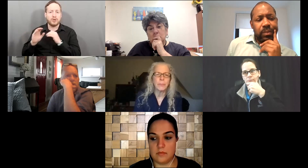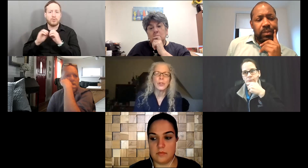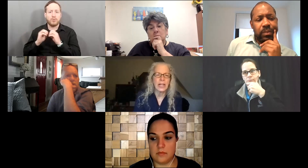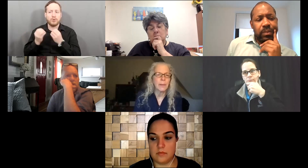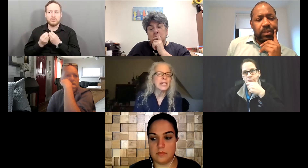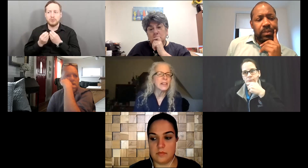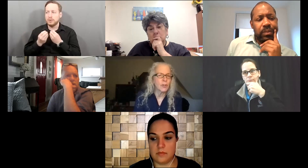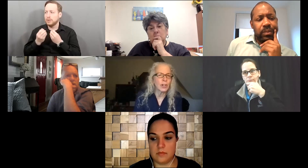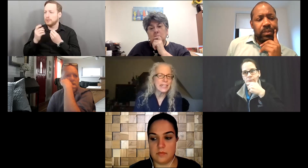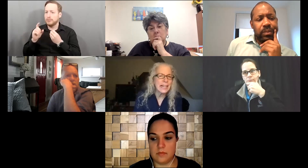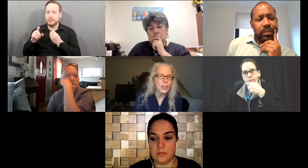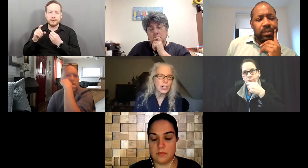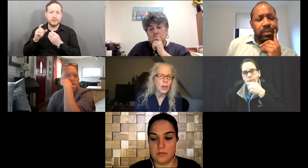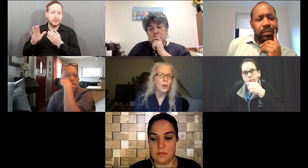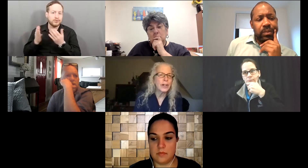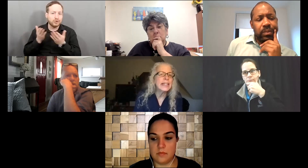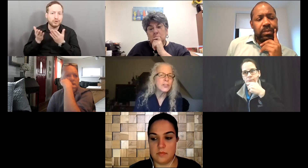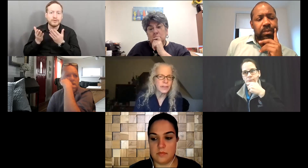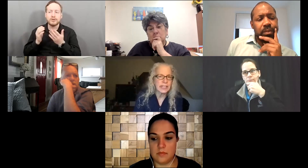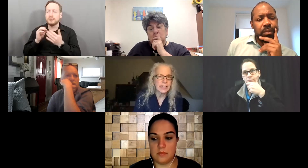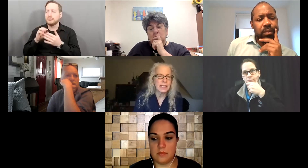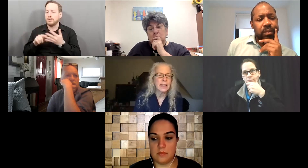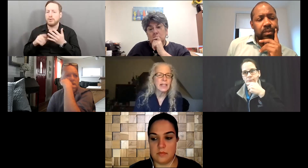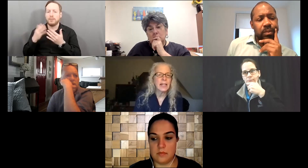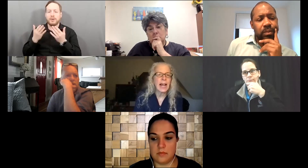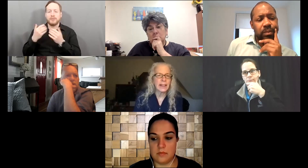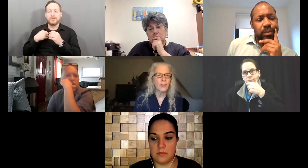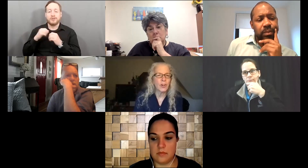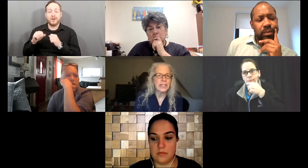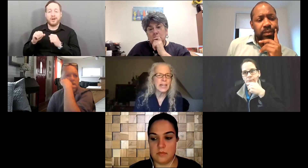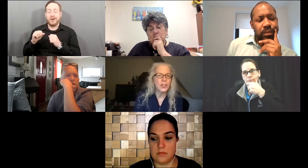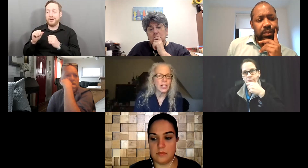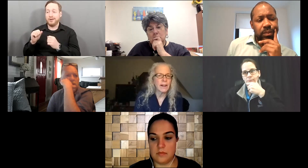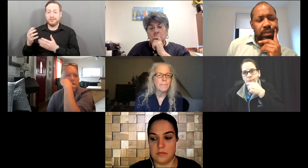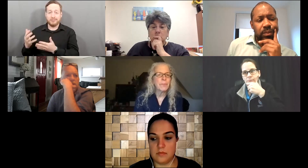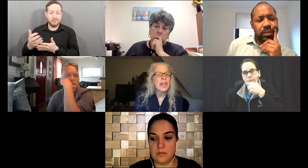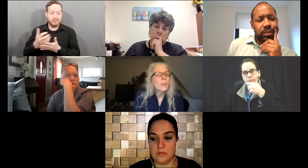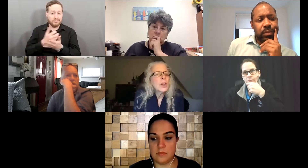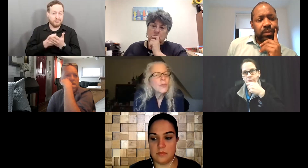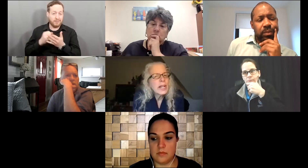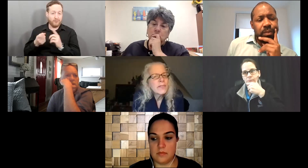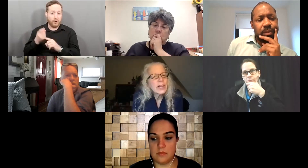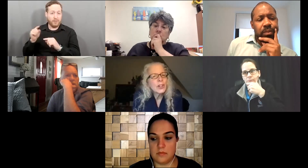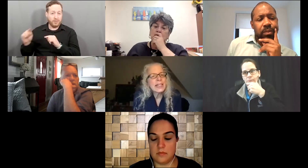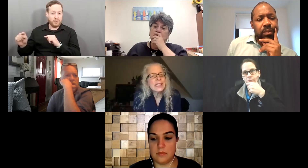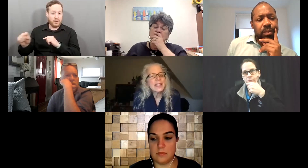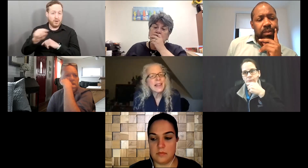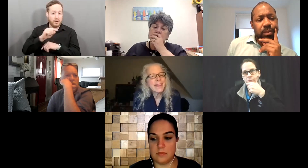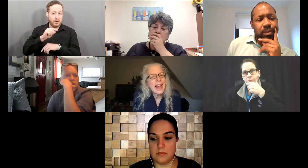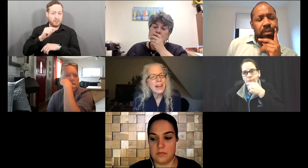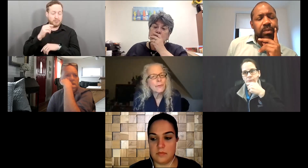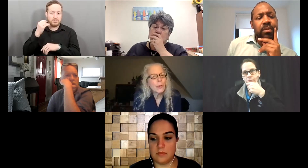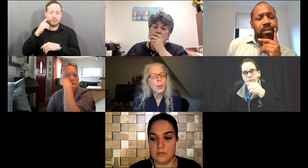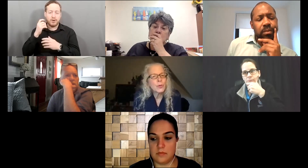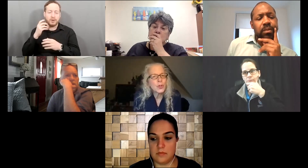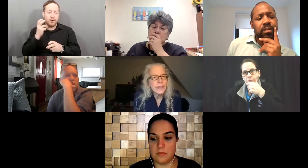deaf-blind person come into their organization or need services at their organization. And I'm wondering if I could at least collect